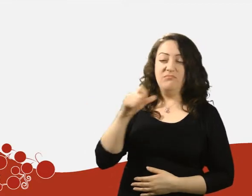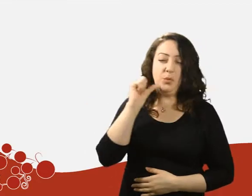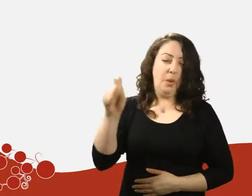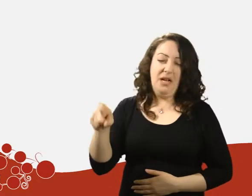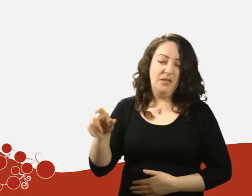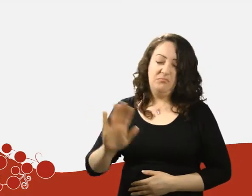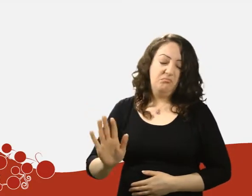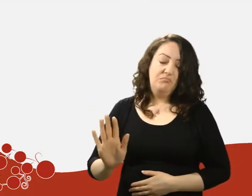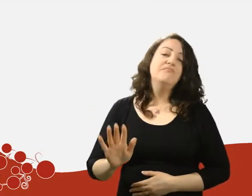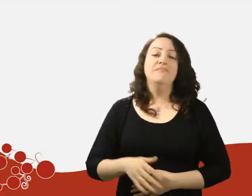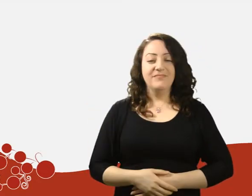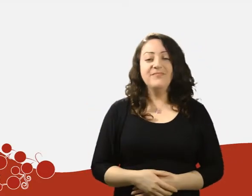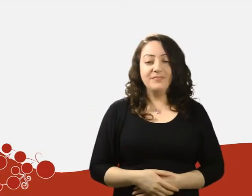In ASL, these words are not needed.